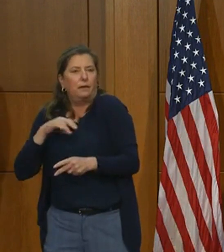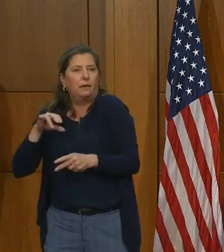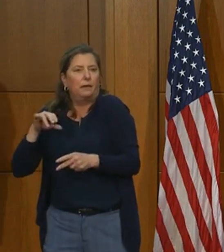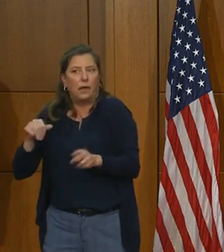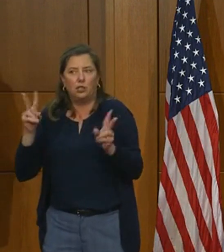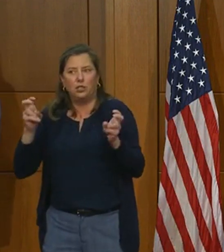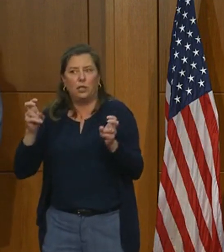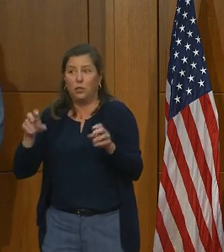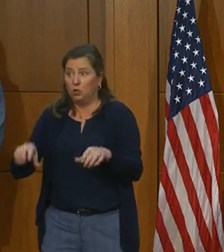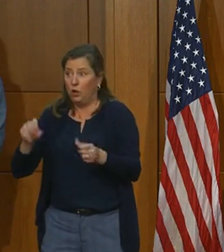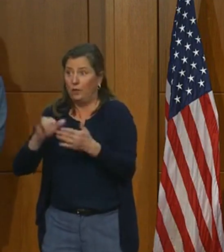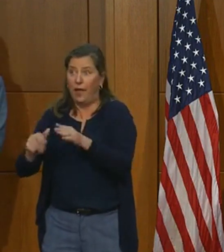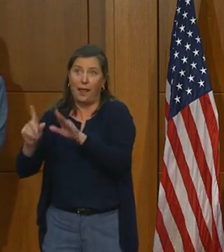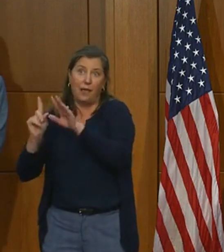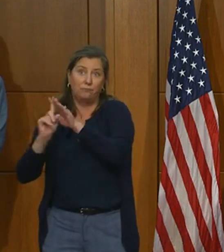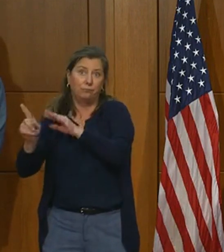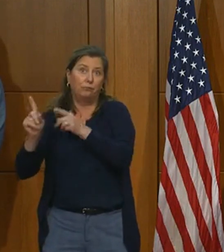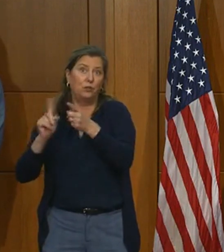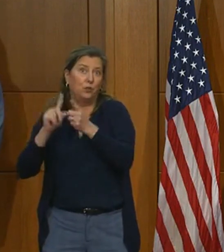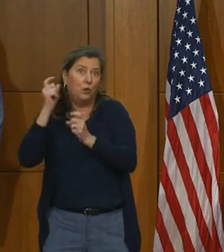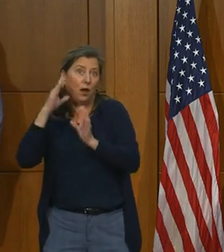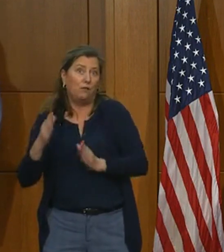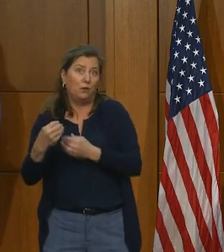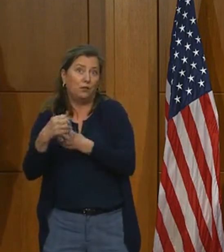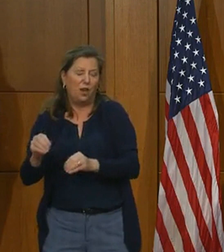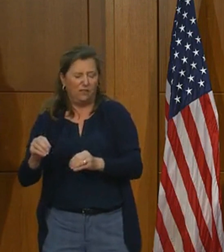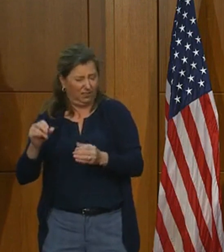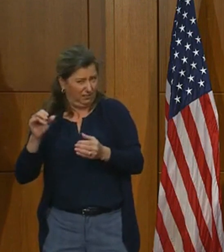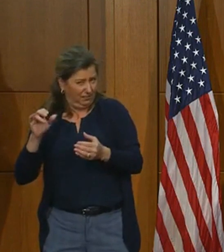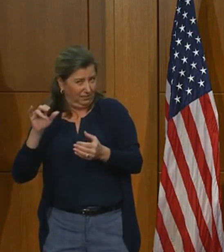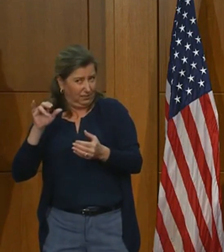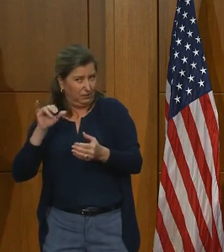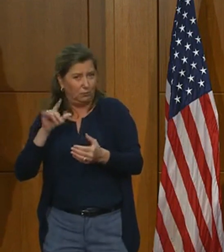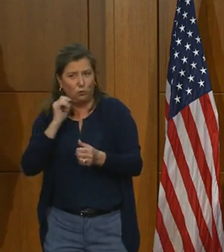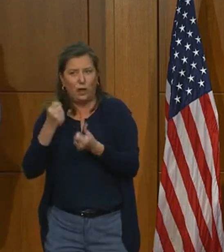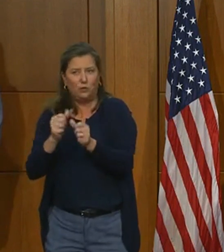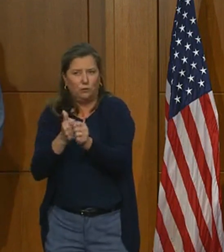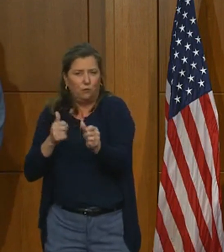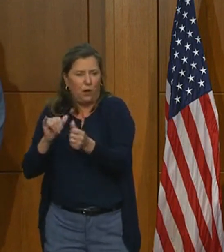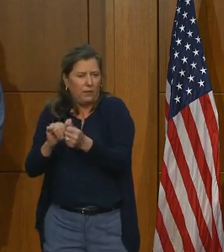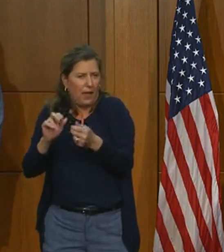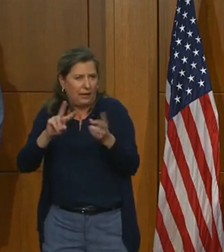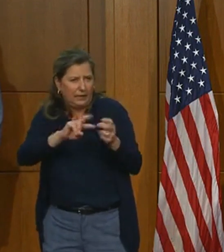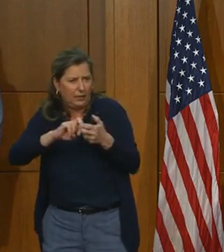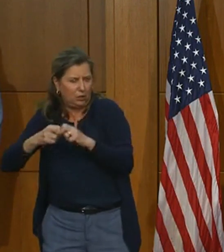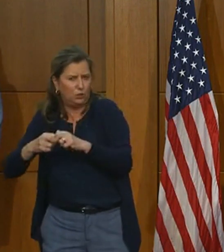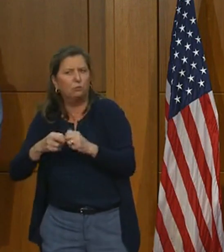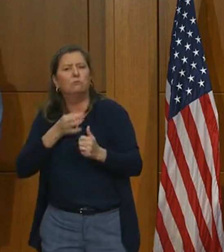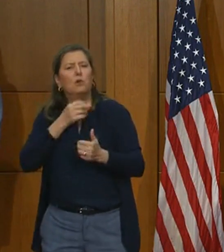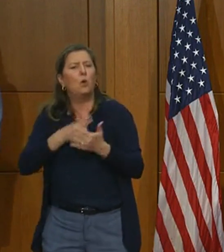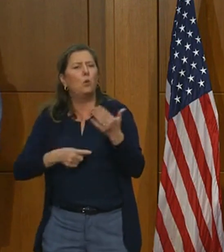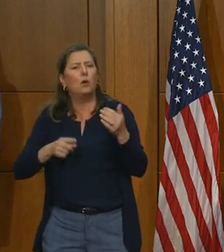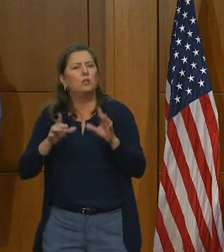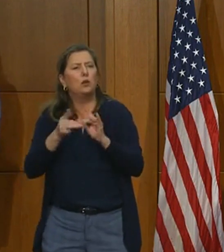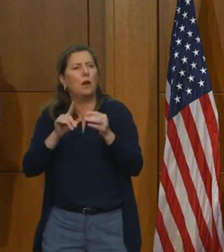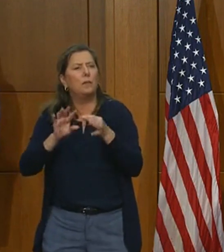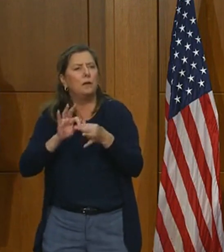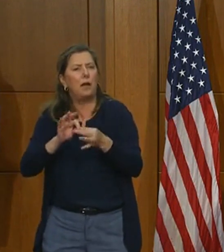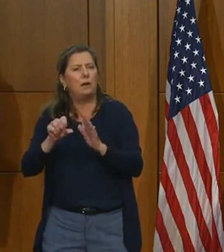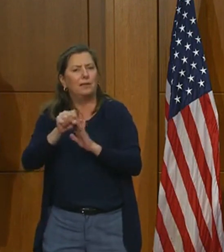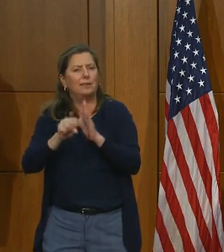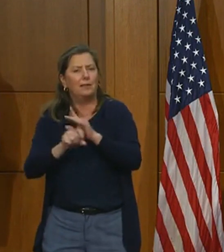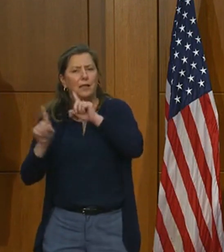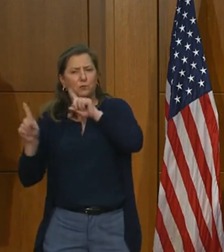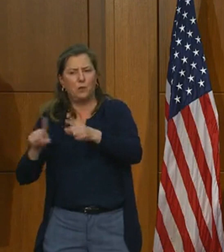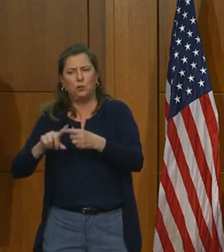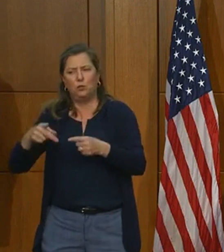quote, ran to the governor's office with it, unquote, without properly vetting the issue. Do you care to comment on the state's response and Petersburg's